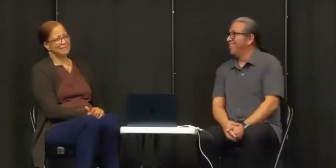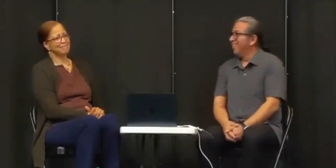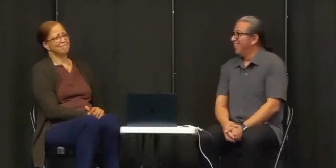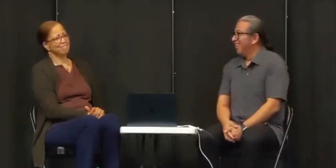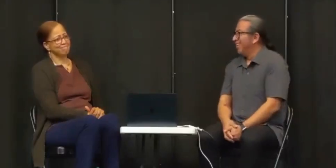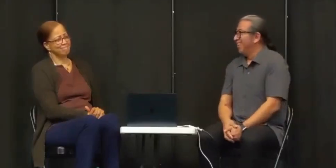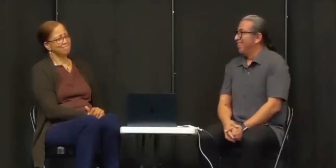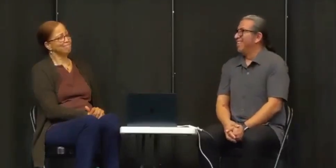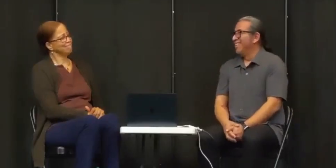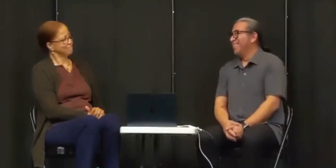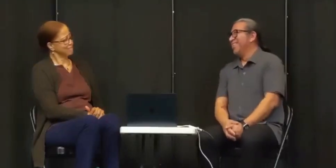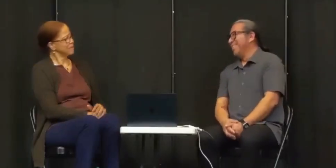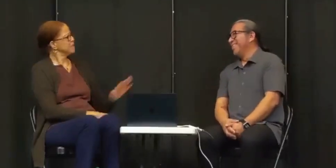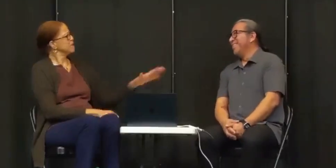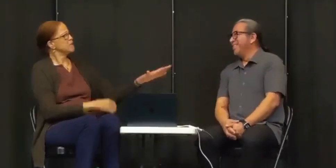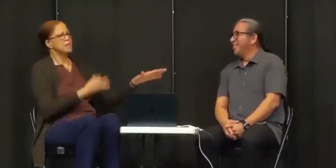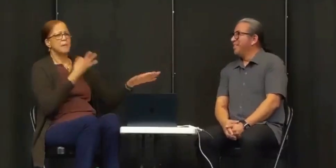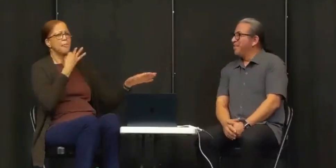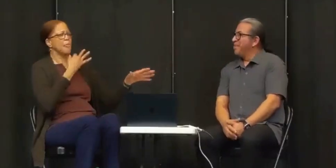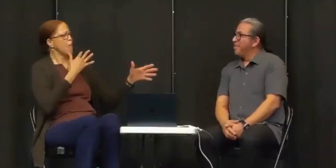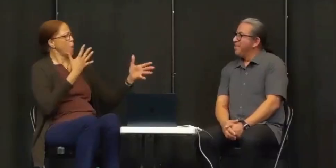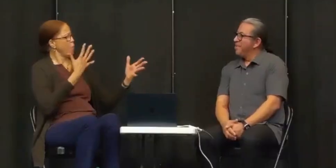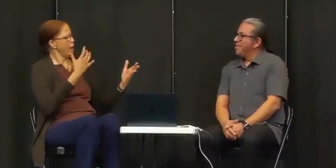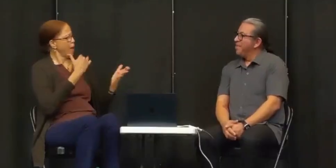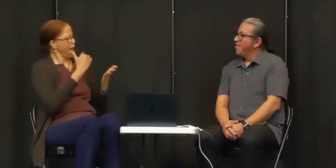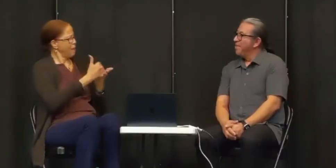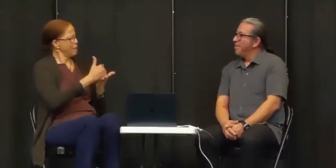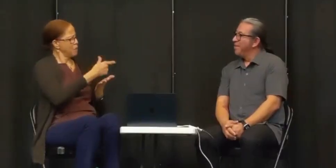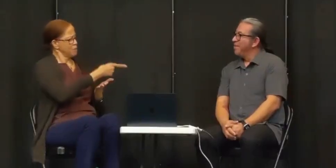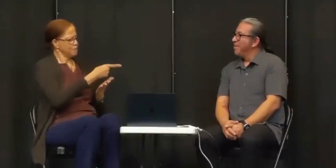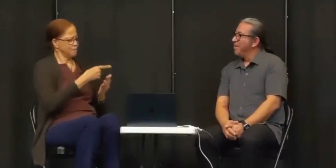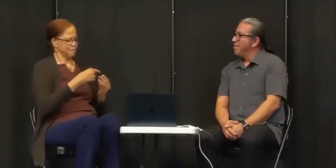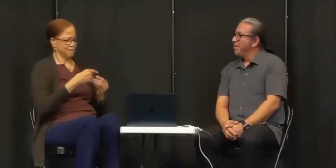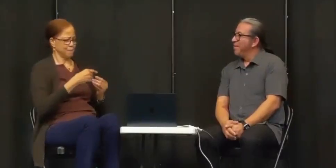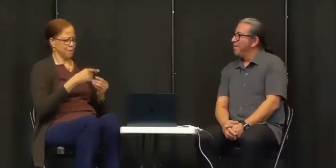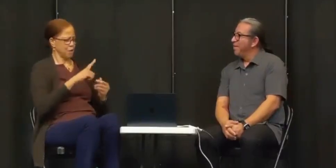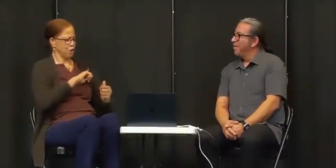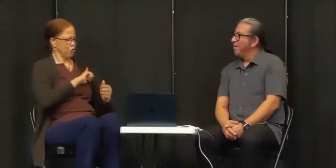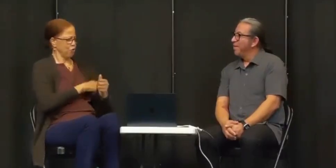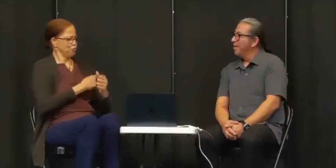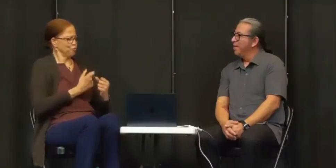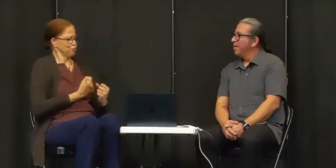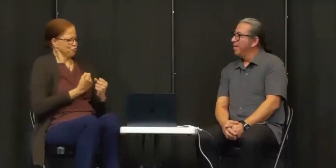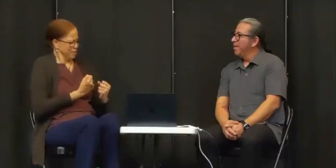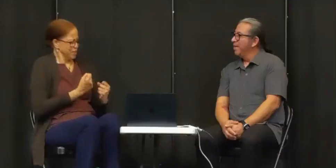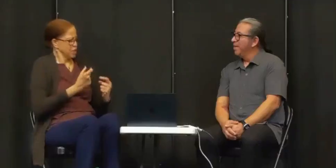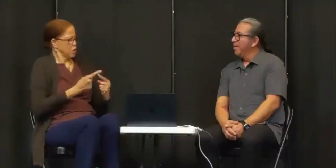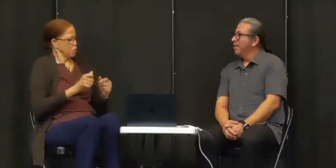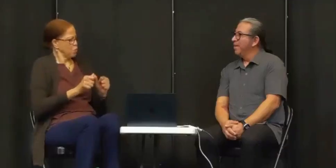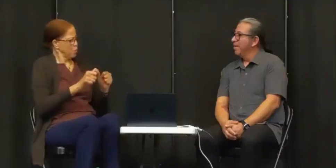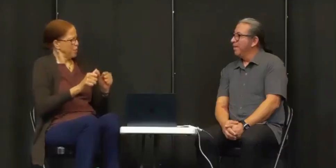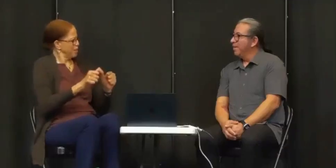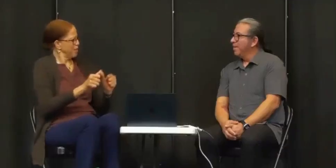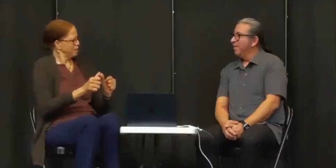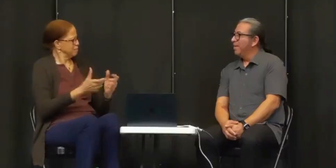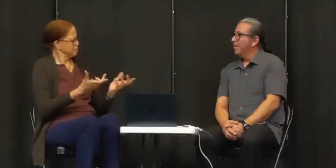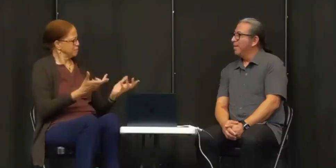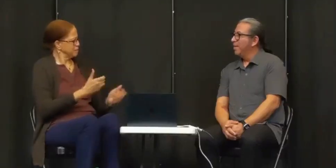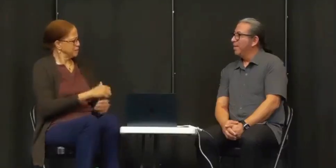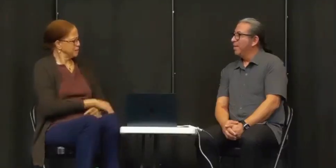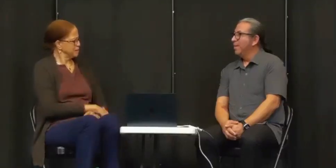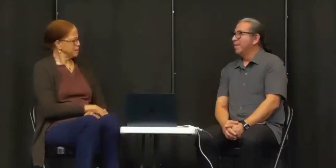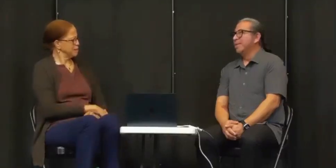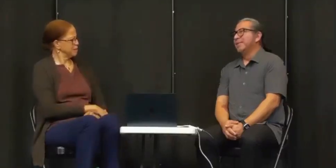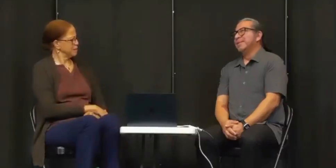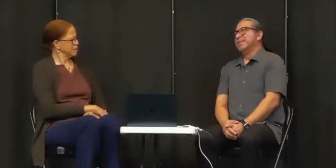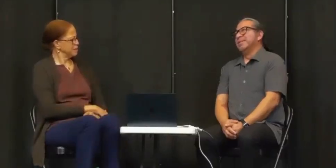years. I see, yeah. So, what would help you, do you think, to really